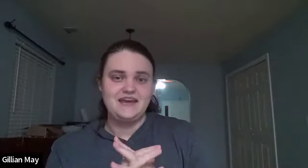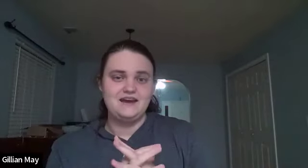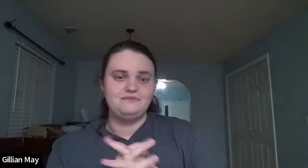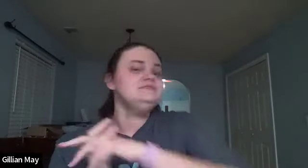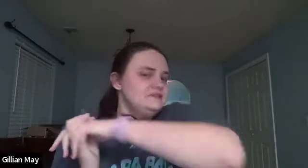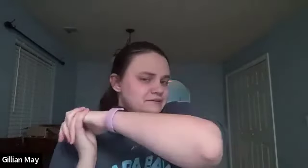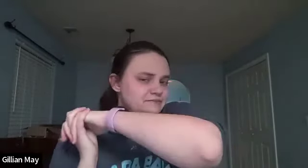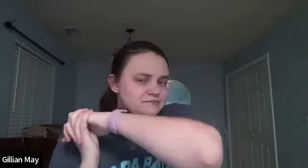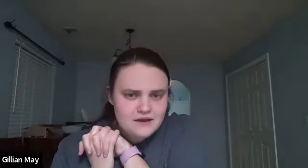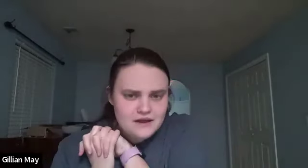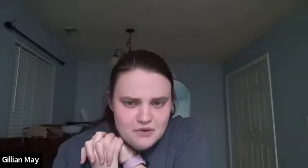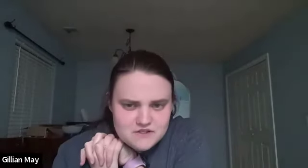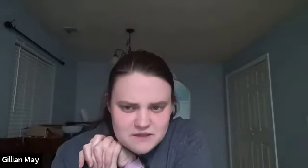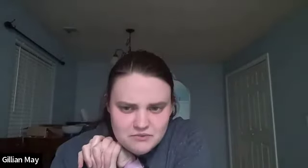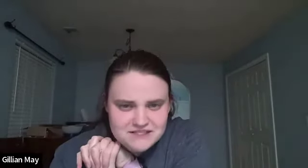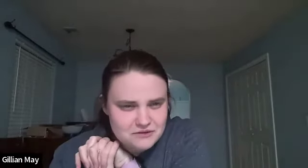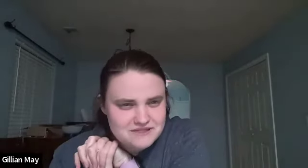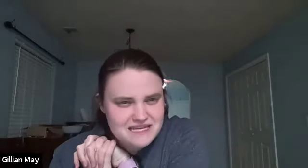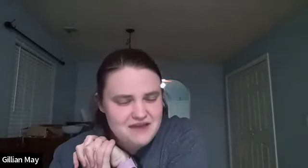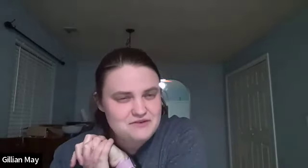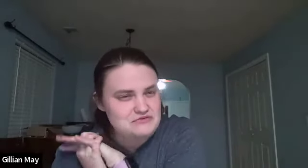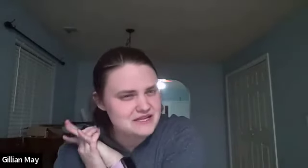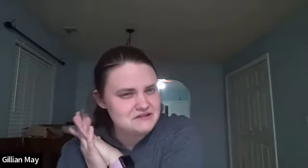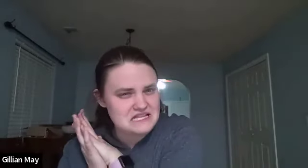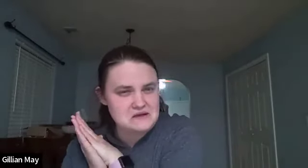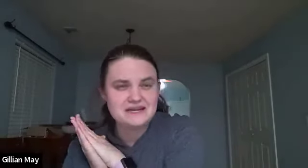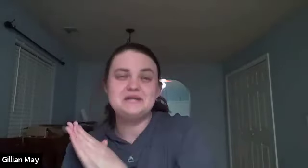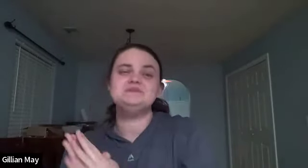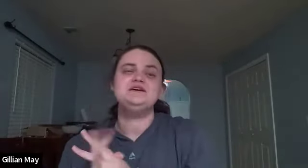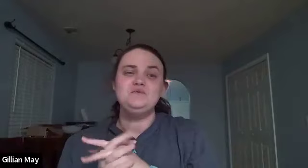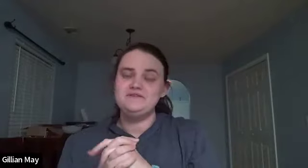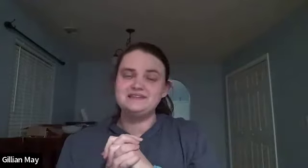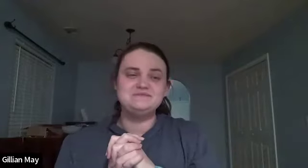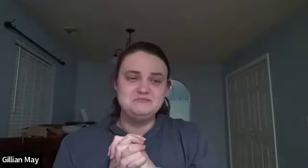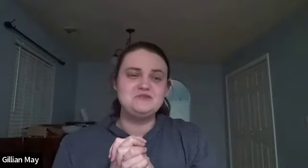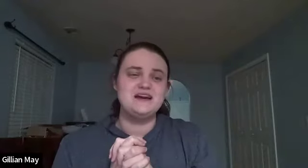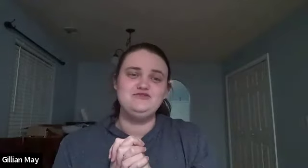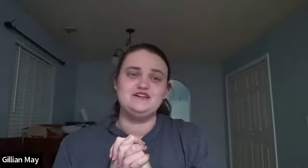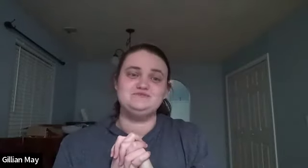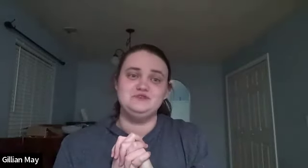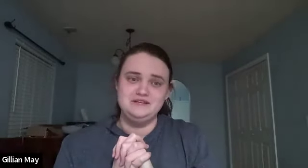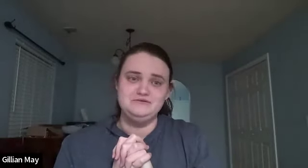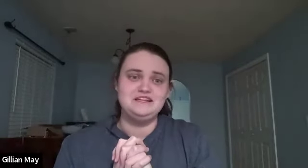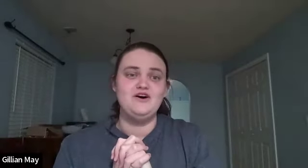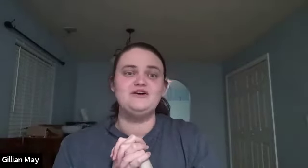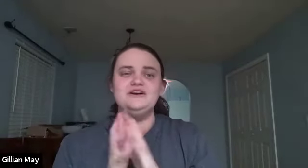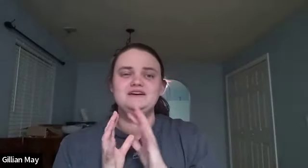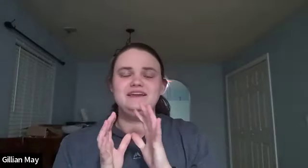Now, most people I don't see having really, really long names. We've had some people in the past who've had some really, really long, like